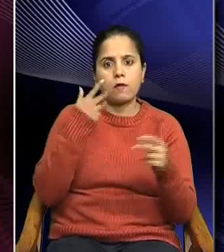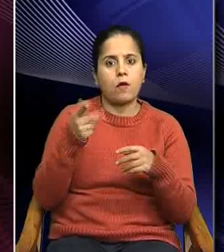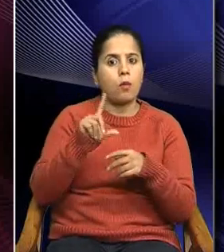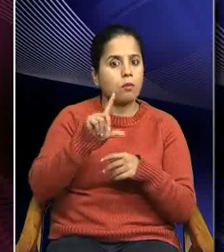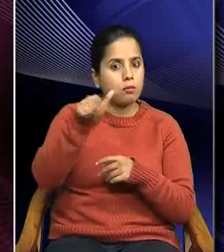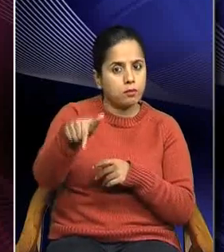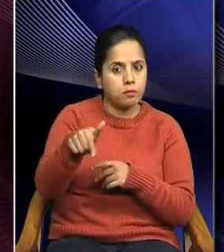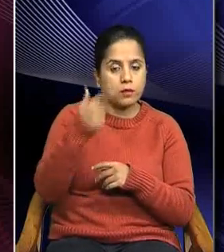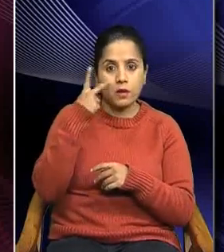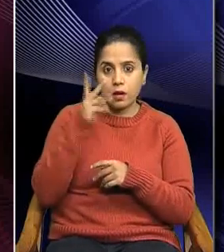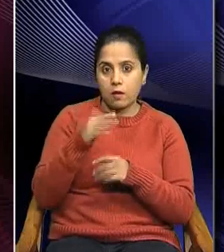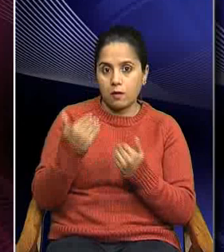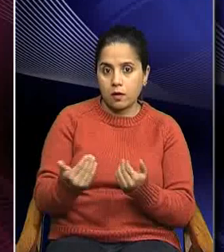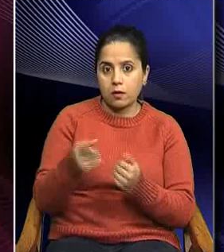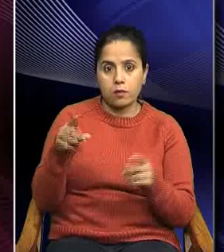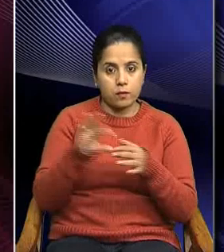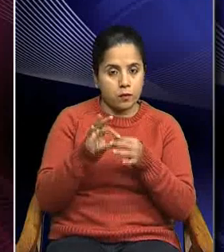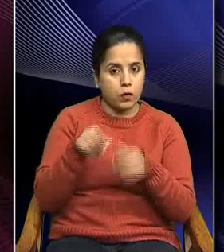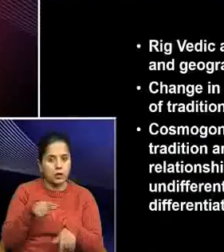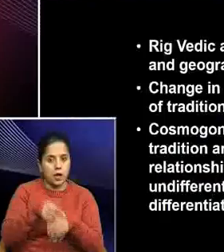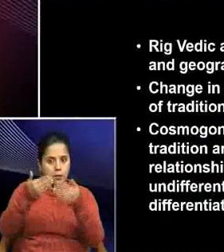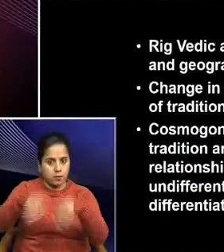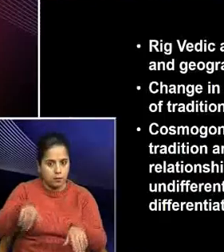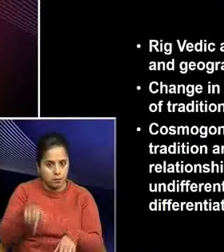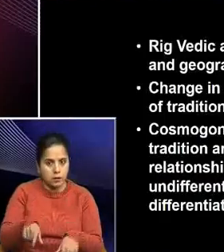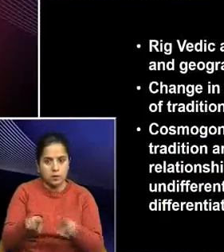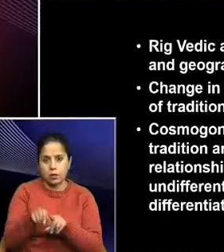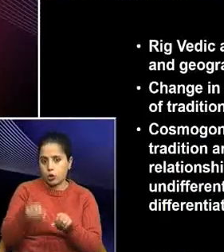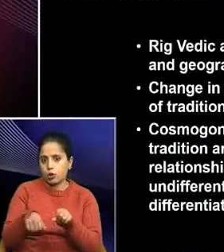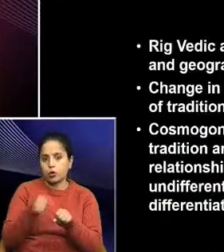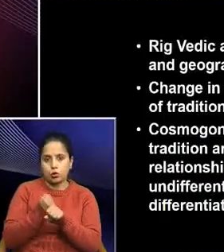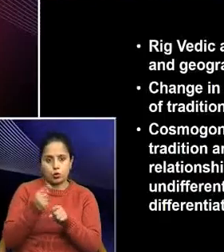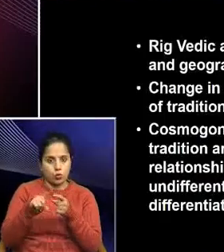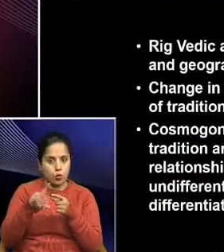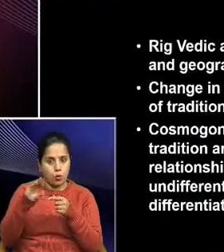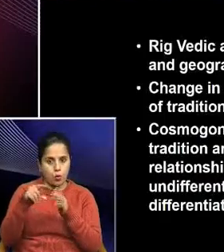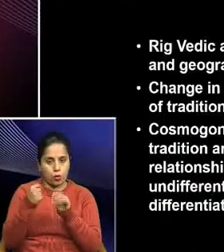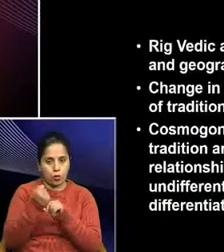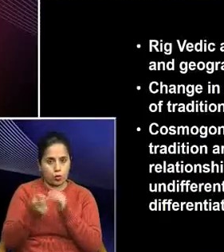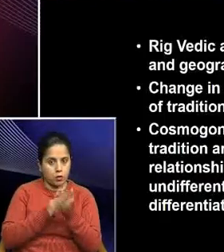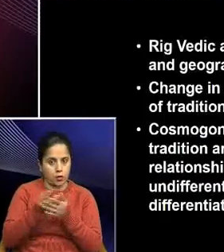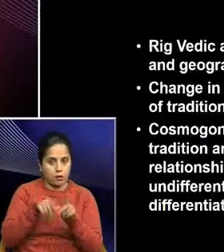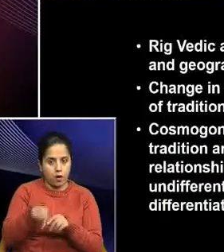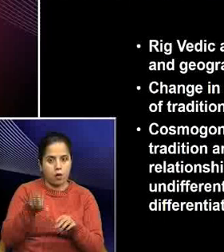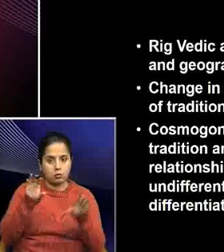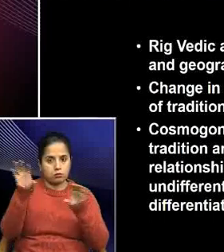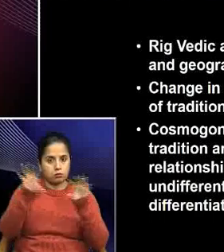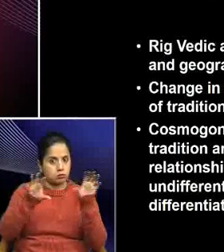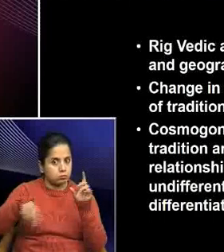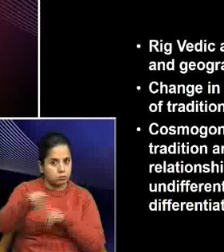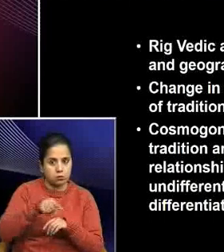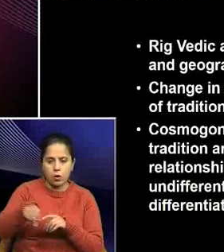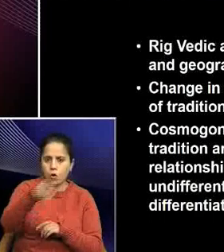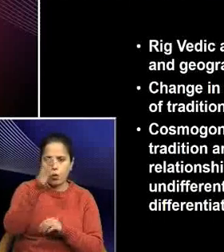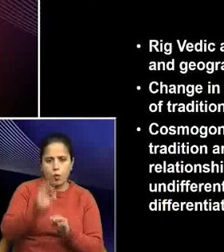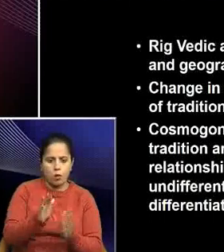Vedic period in terms of timeline and also geography. So this is a very textbook stuff that all of us already